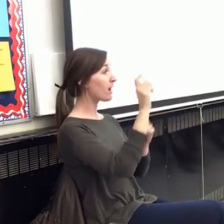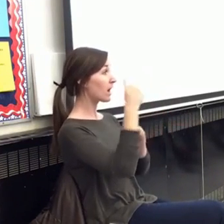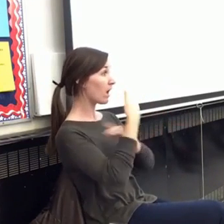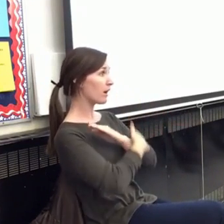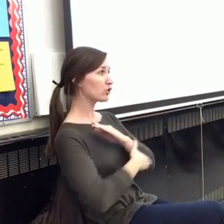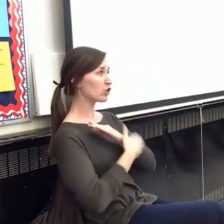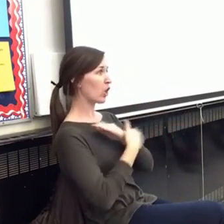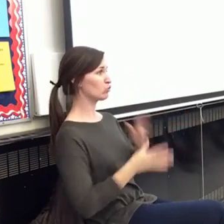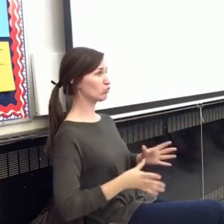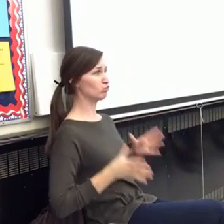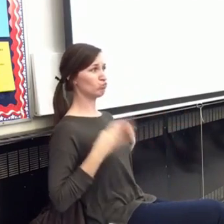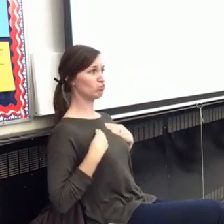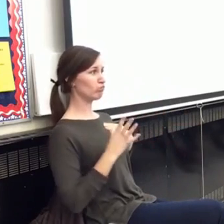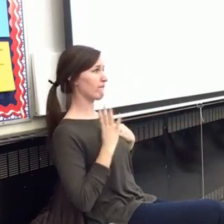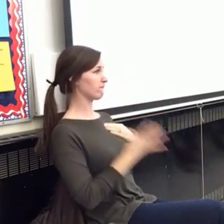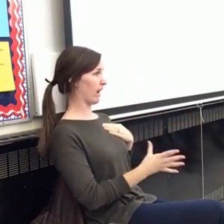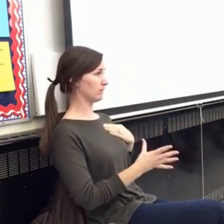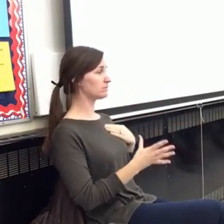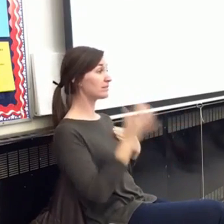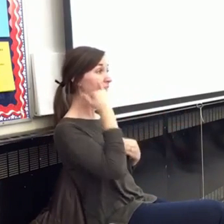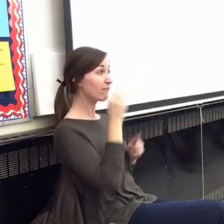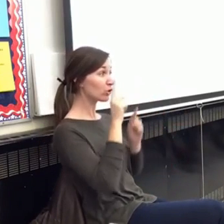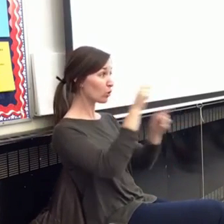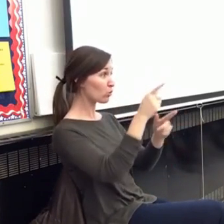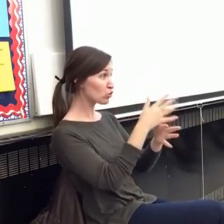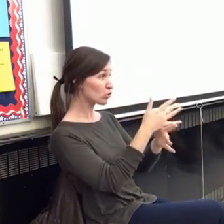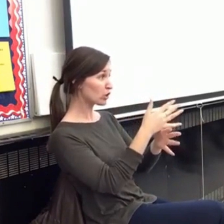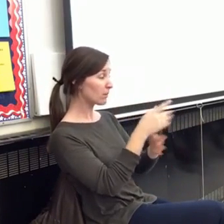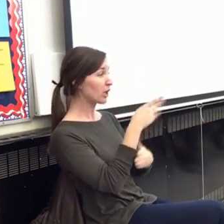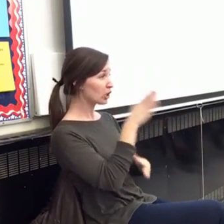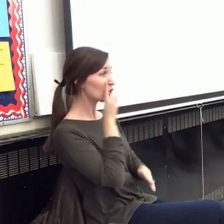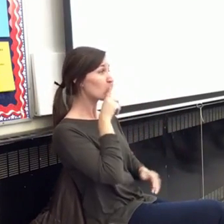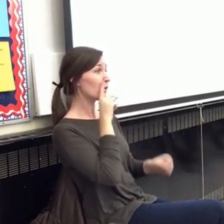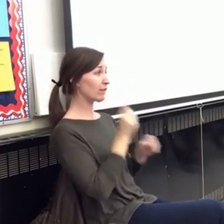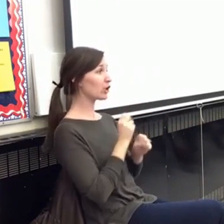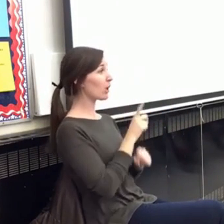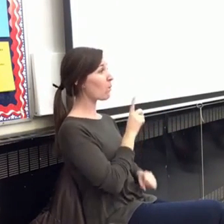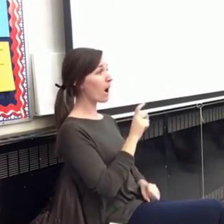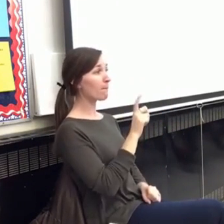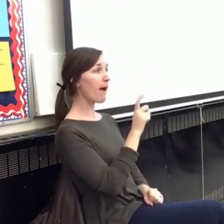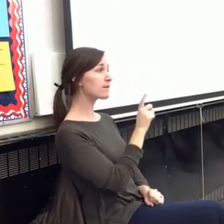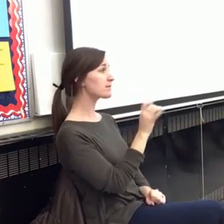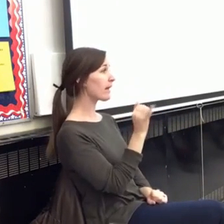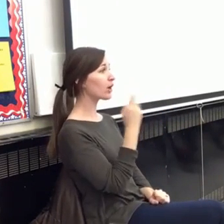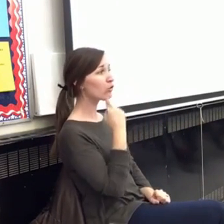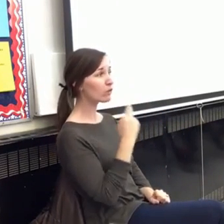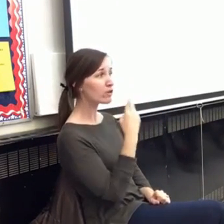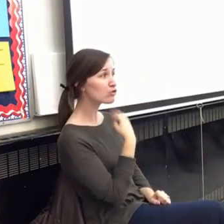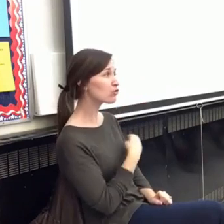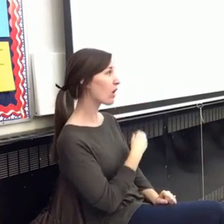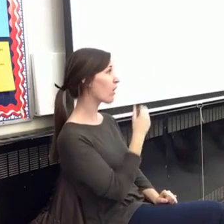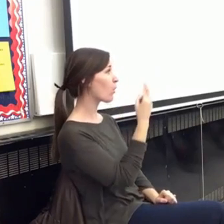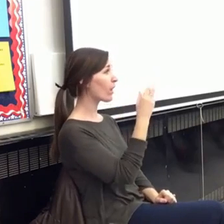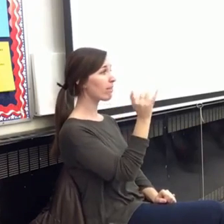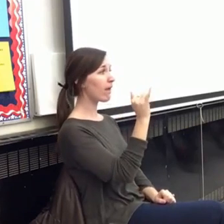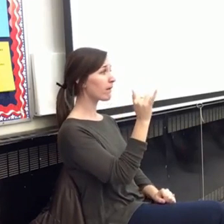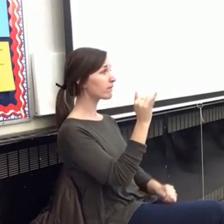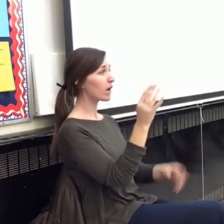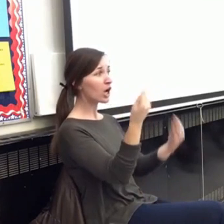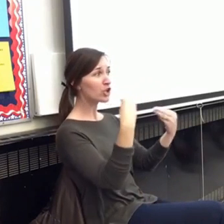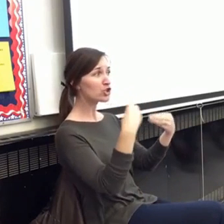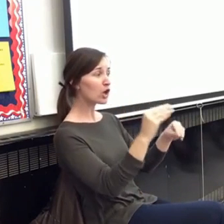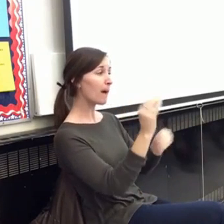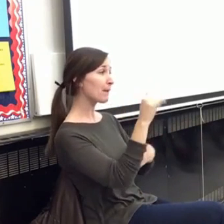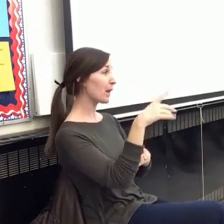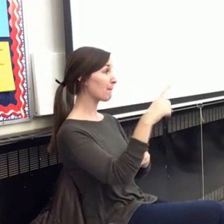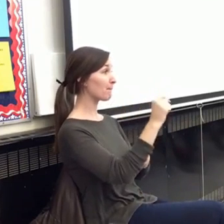it's completely acceptable. If you go over to Germany, you'll walk past like a restaurant, and you walk past some shop, and you'll have like an apartment